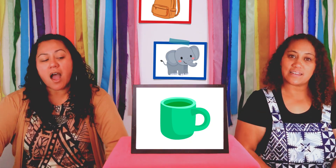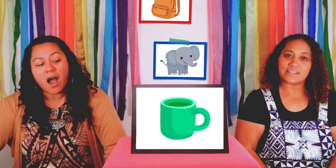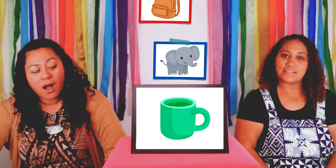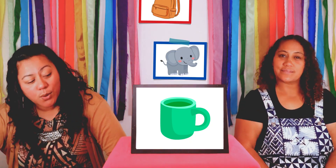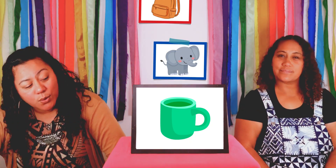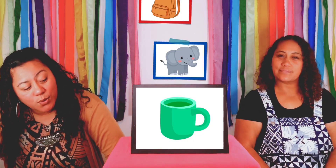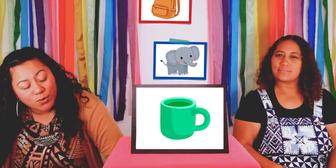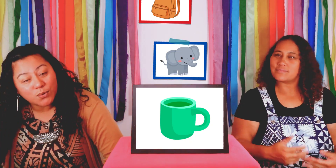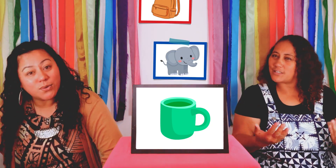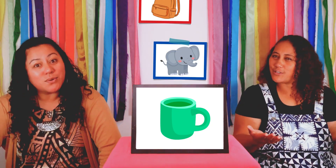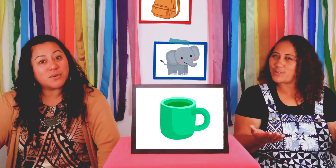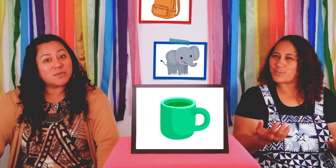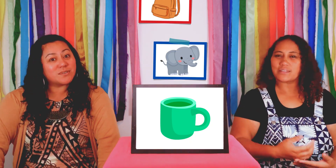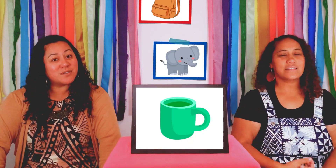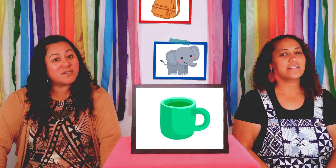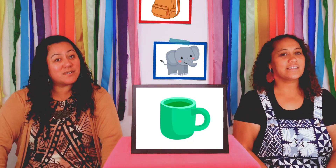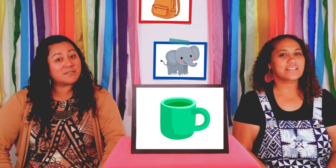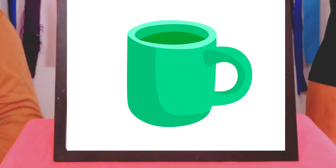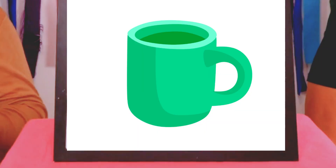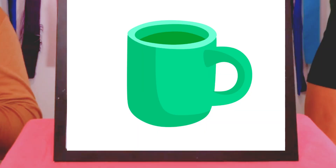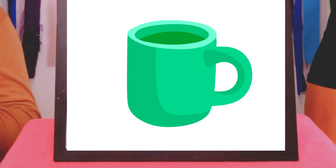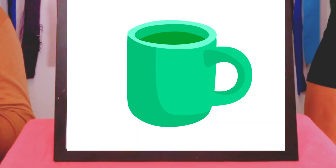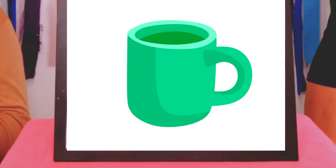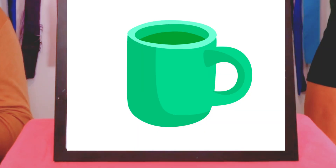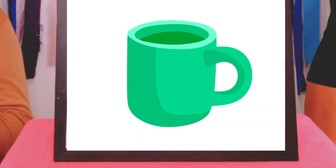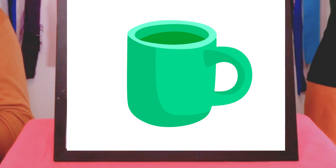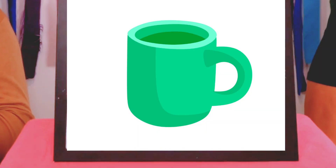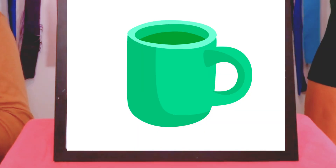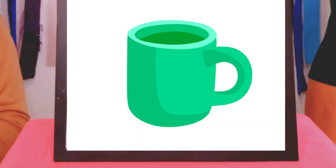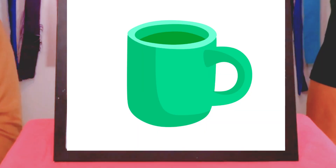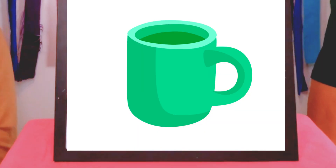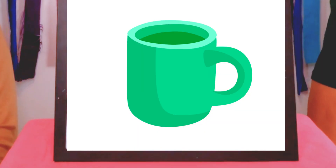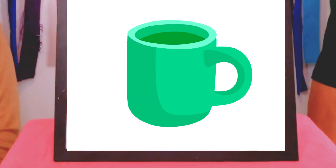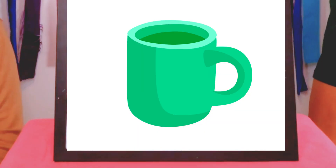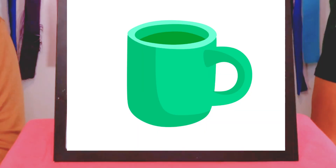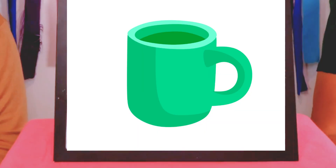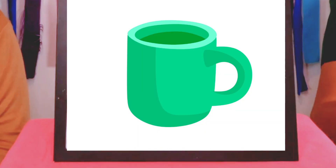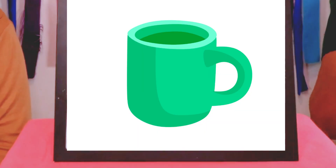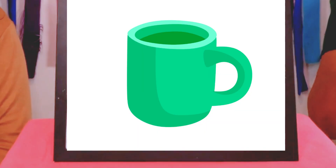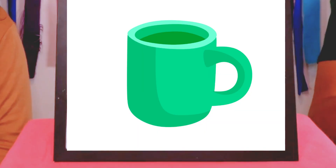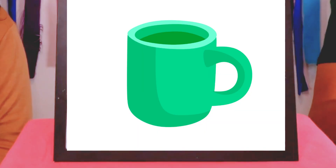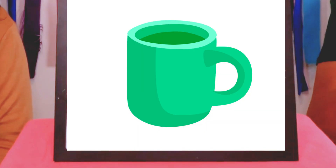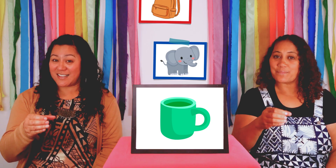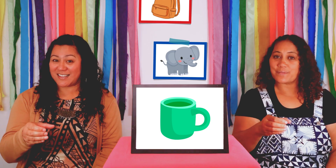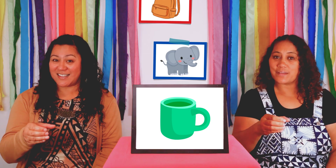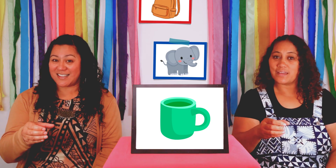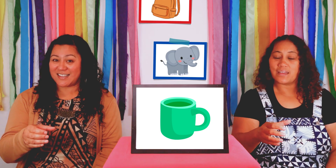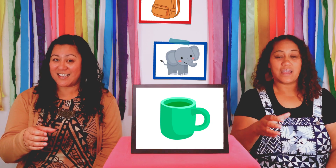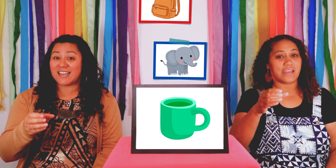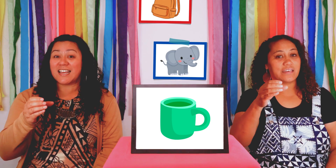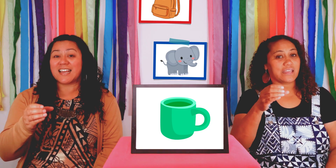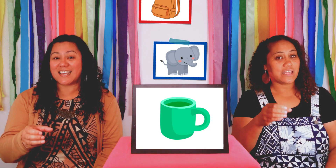us. Do you know what this is? Ai ka pai, it's a cup, an